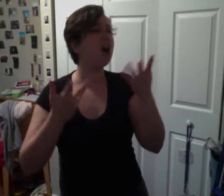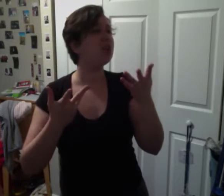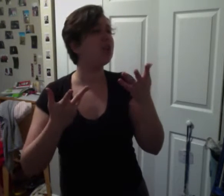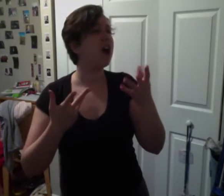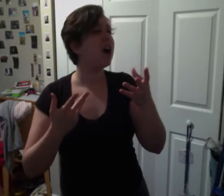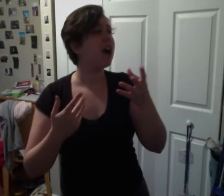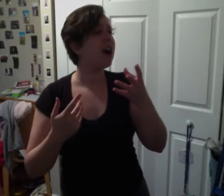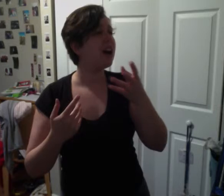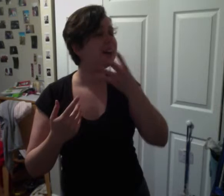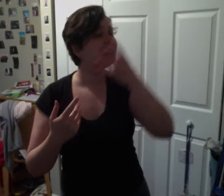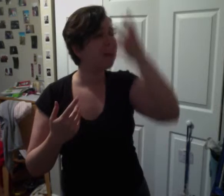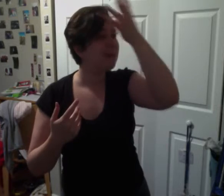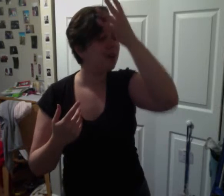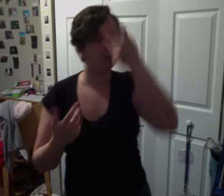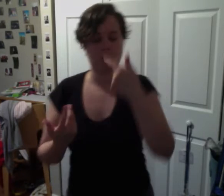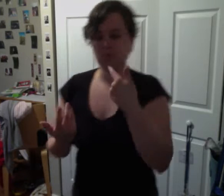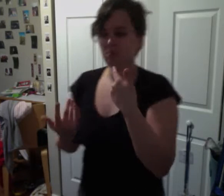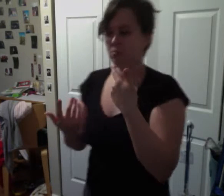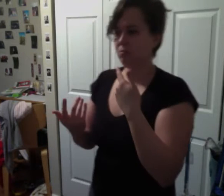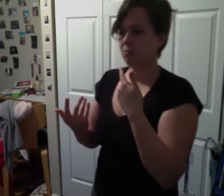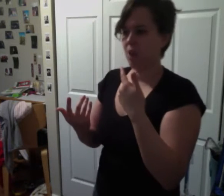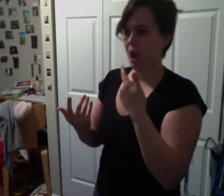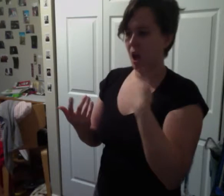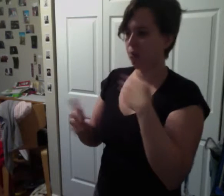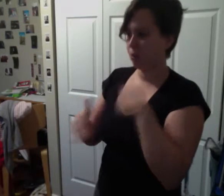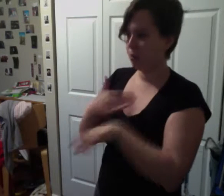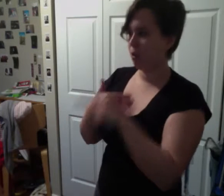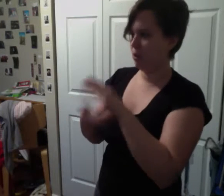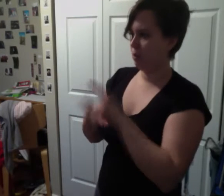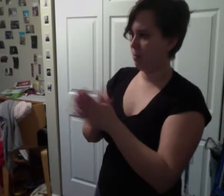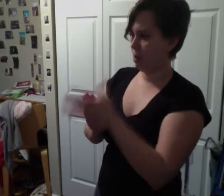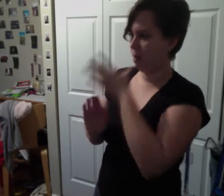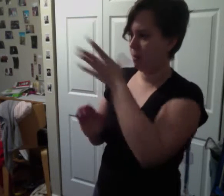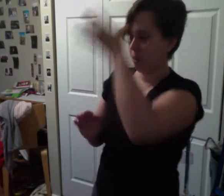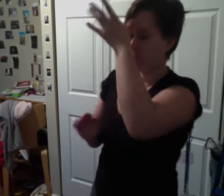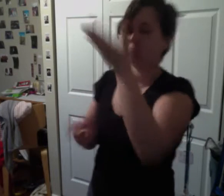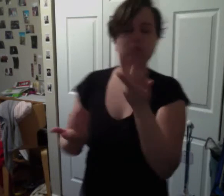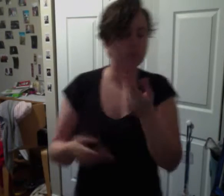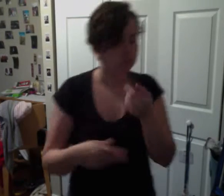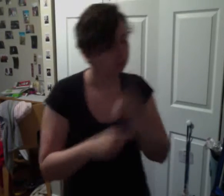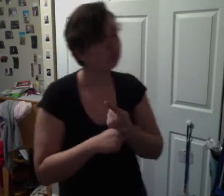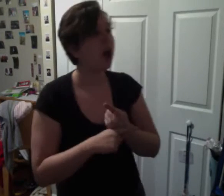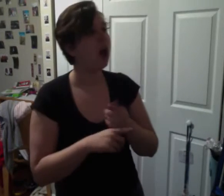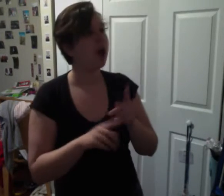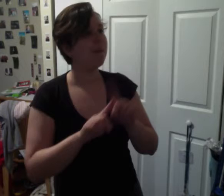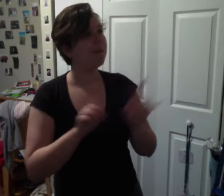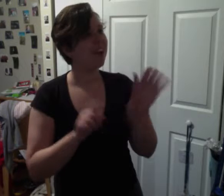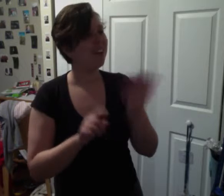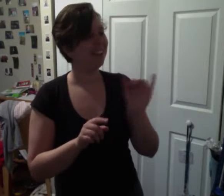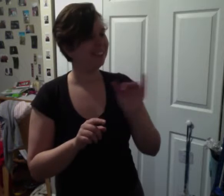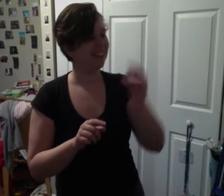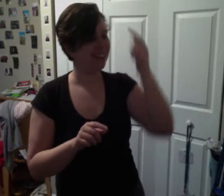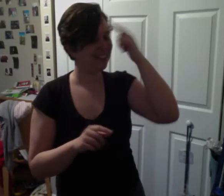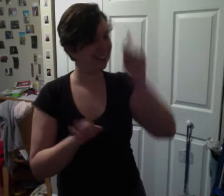point. But also, because you think differently from, what they tell you in the parenting books, I really had to